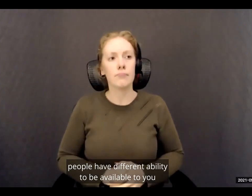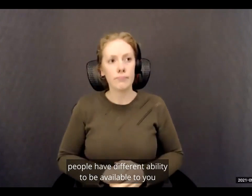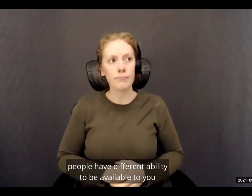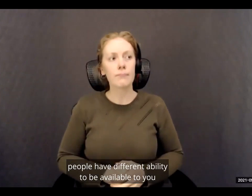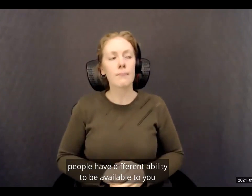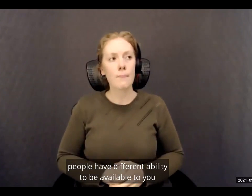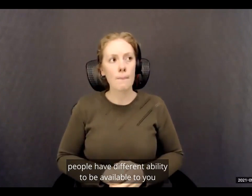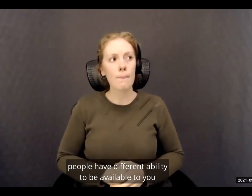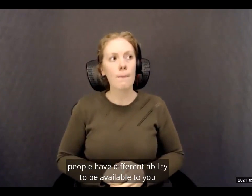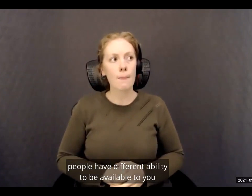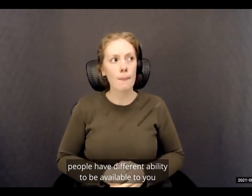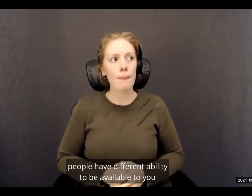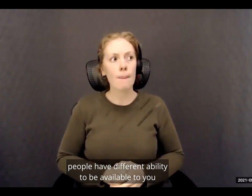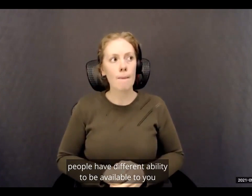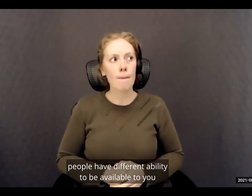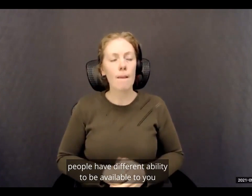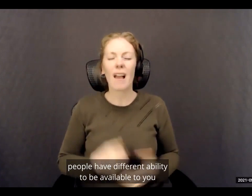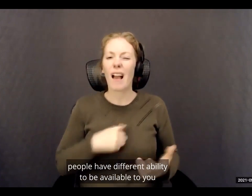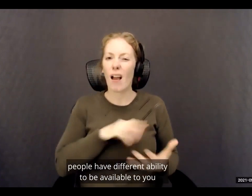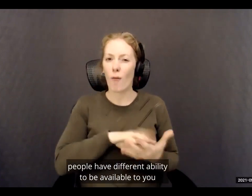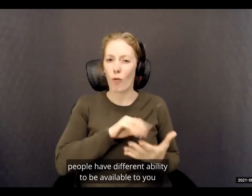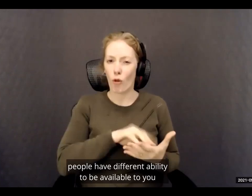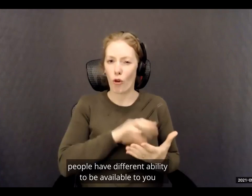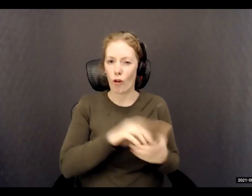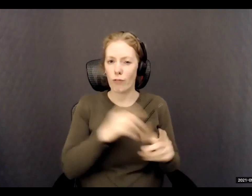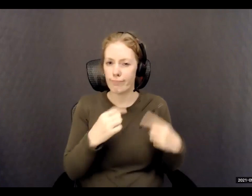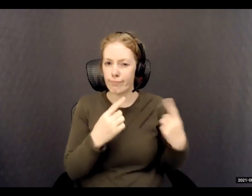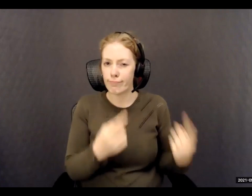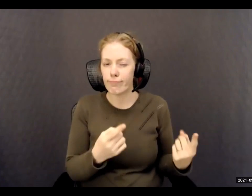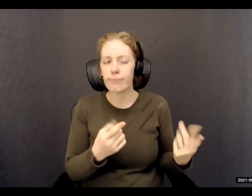different ability